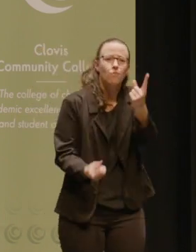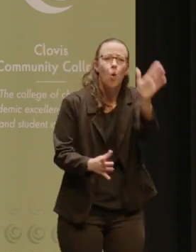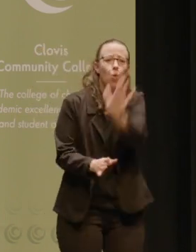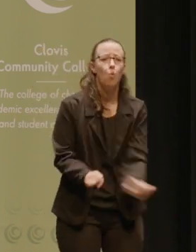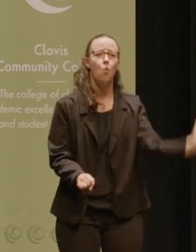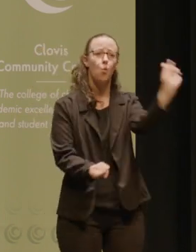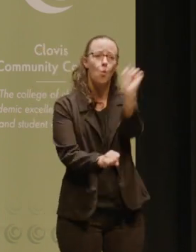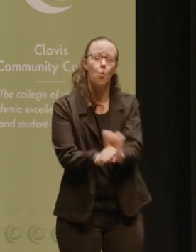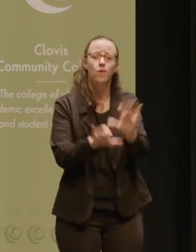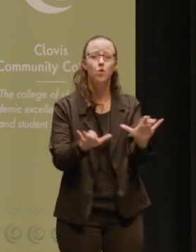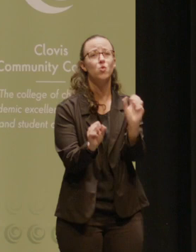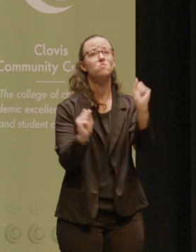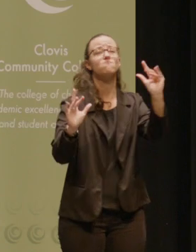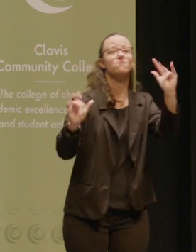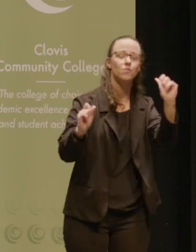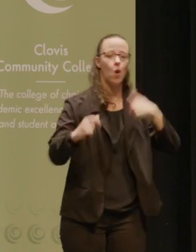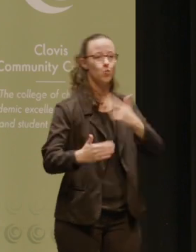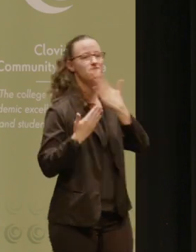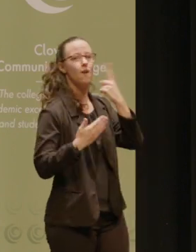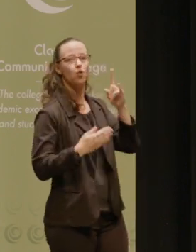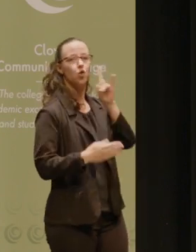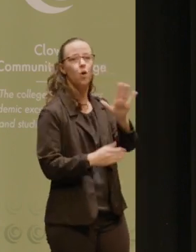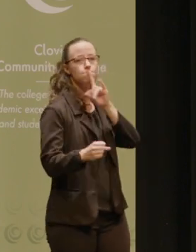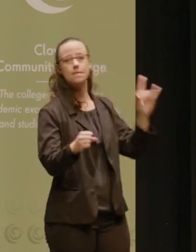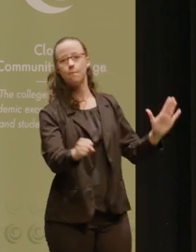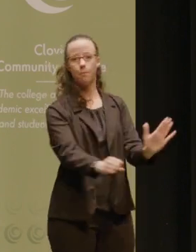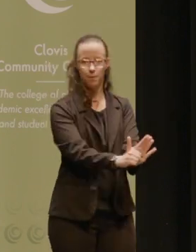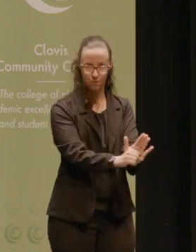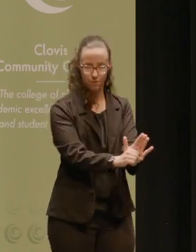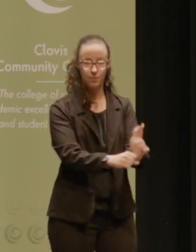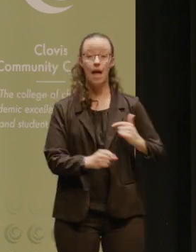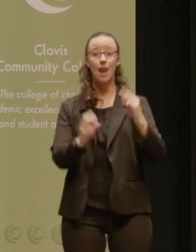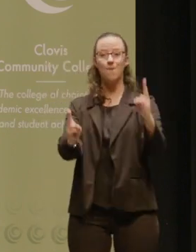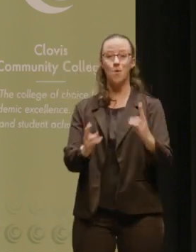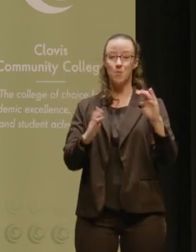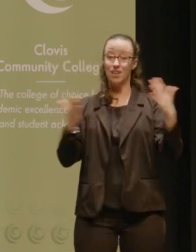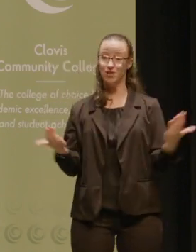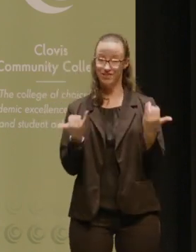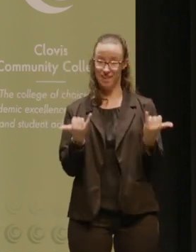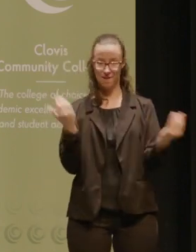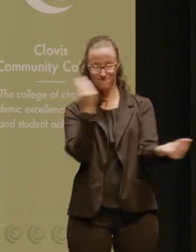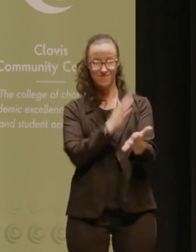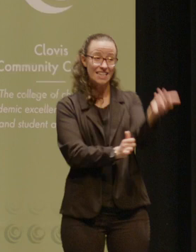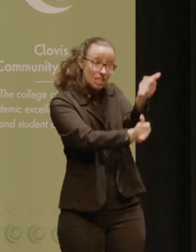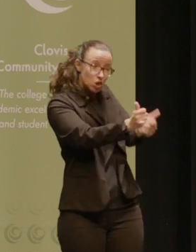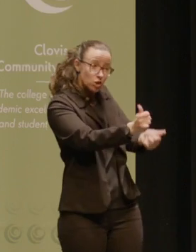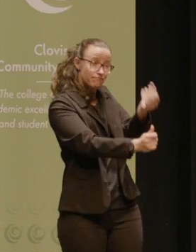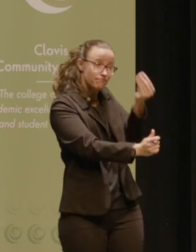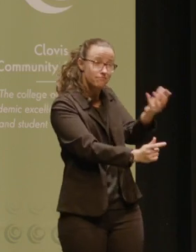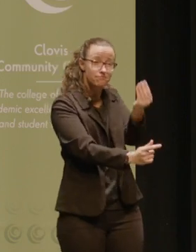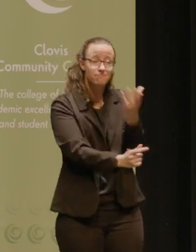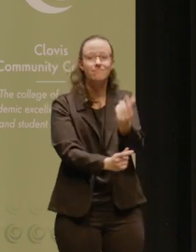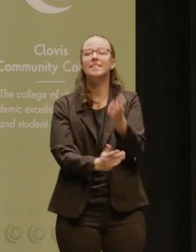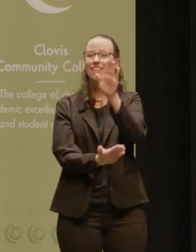and you do it well, and we're incredibly grateful for your commitment. And I'm honored to be here today to tell you, each and every one of you,